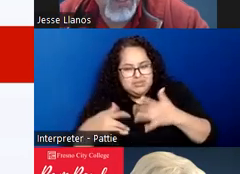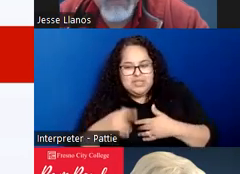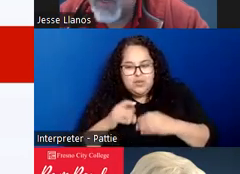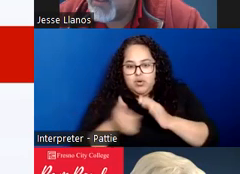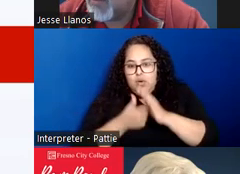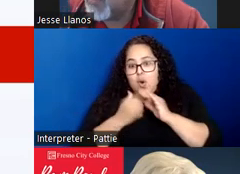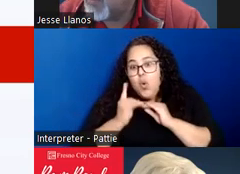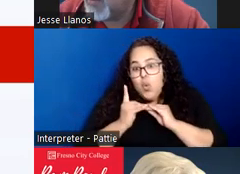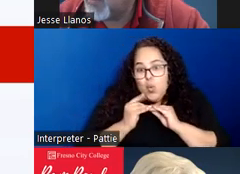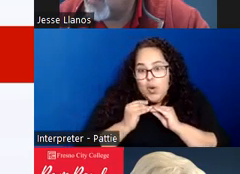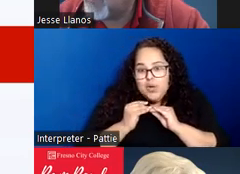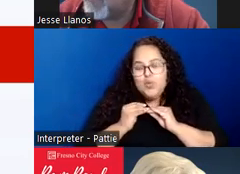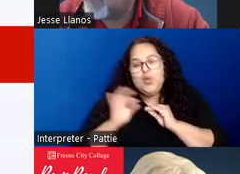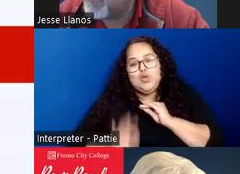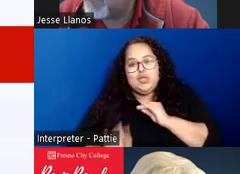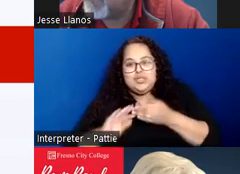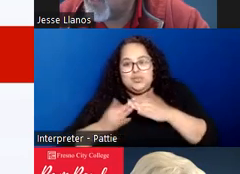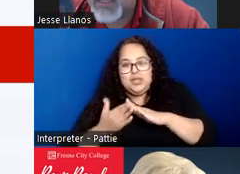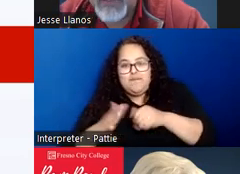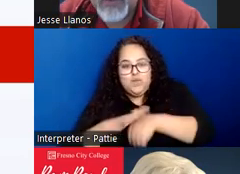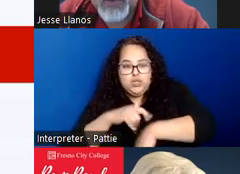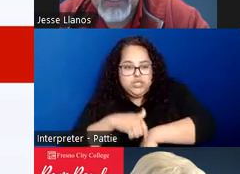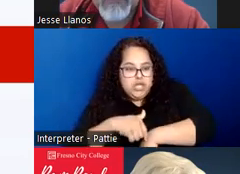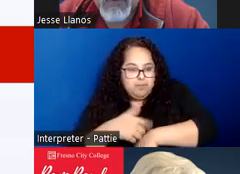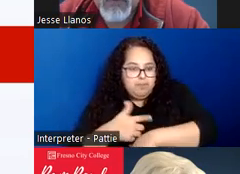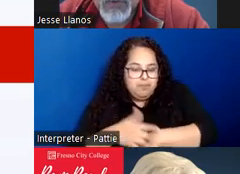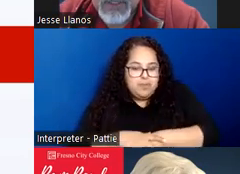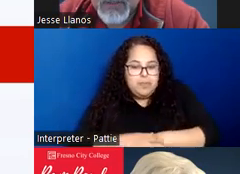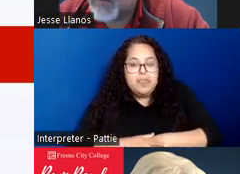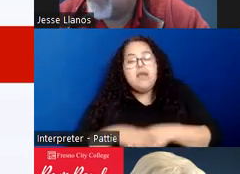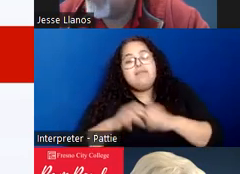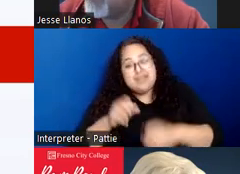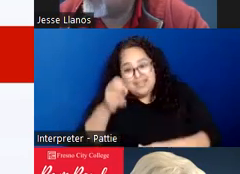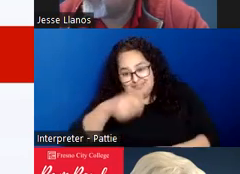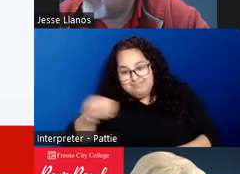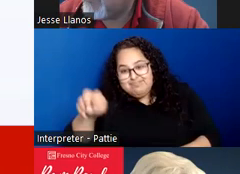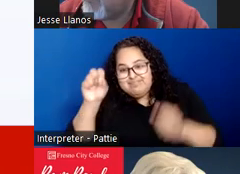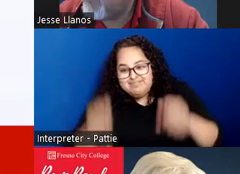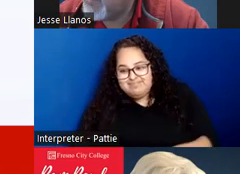become full-time, and they're transferable units.